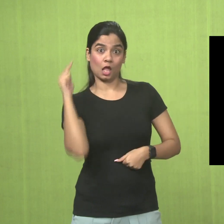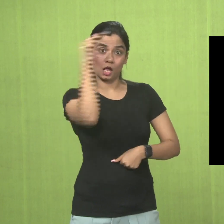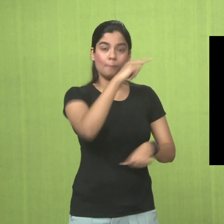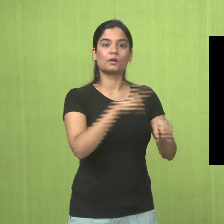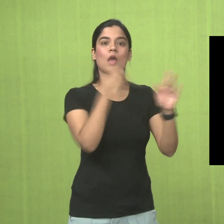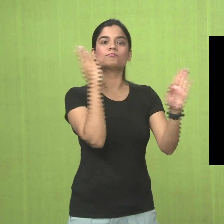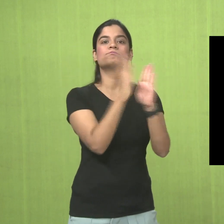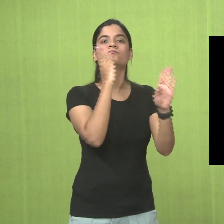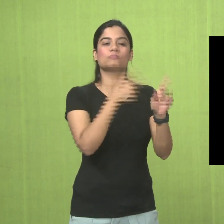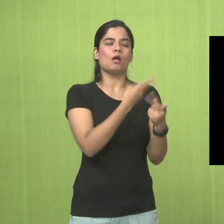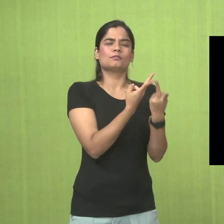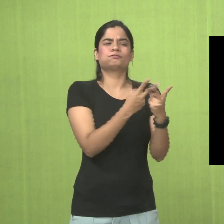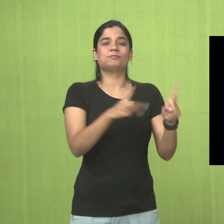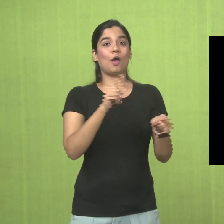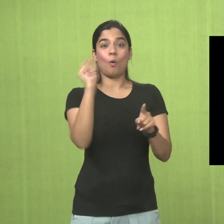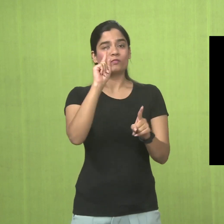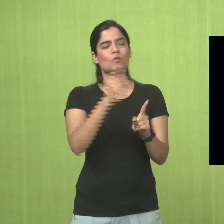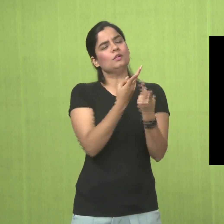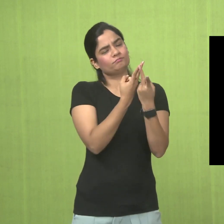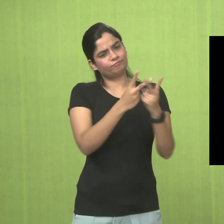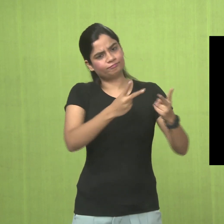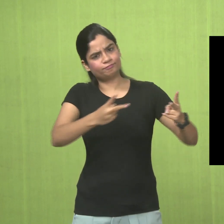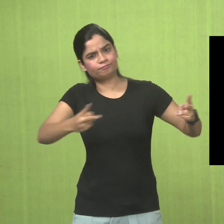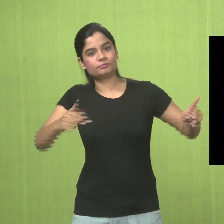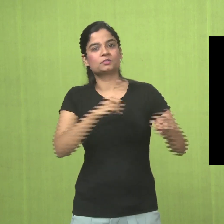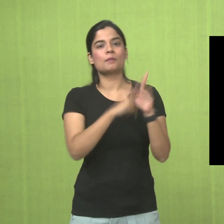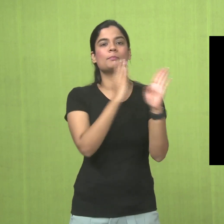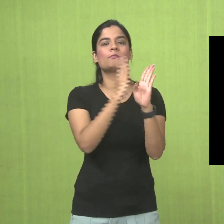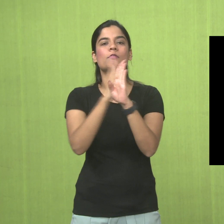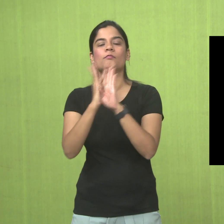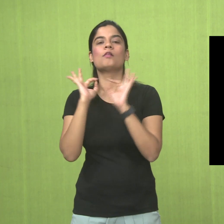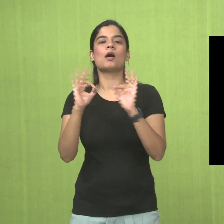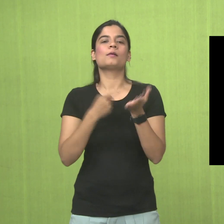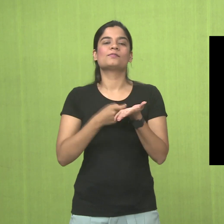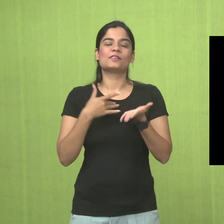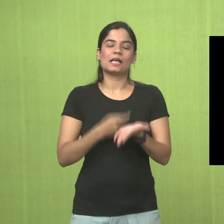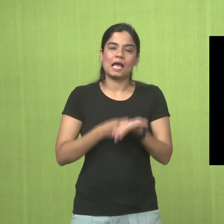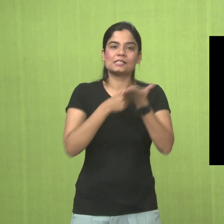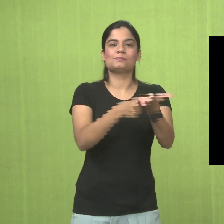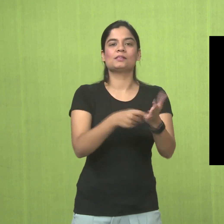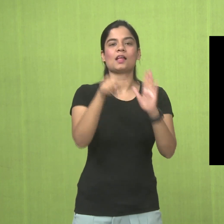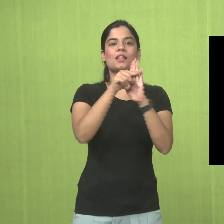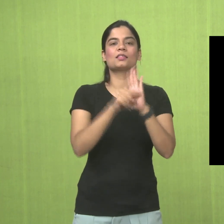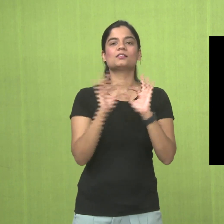your family at some time, be on time. So have a respect for time. Don't waste time. And that's an ethical